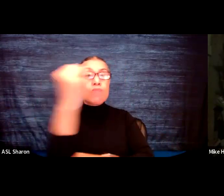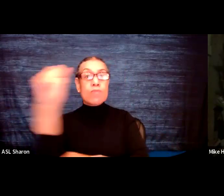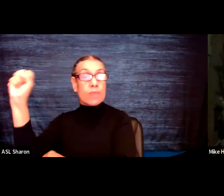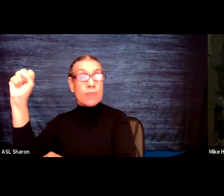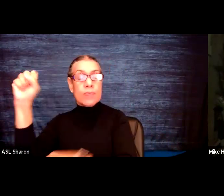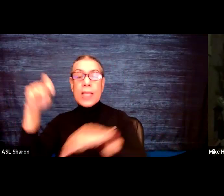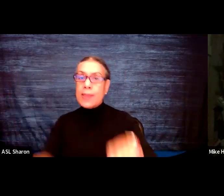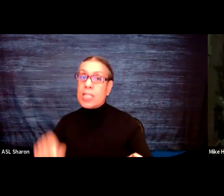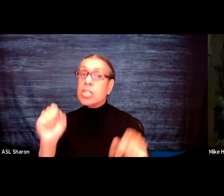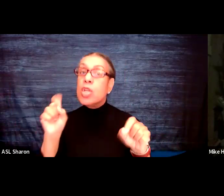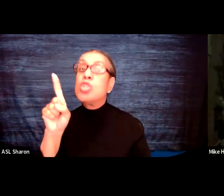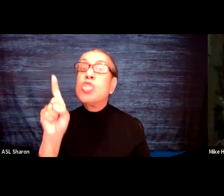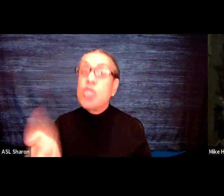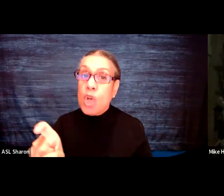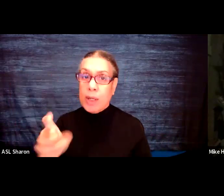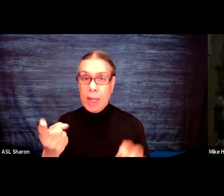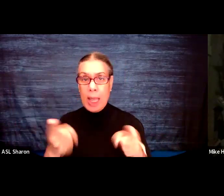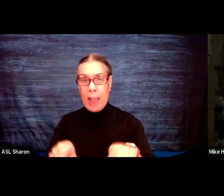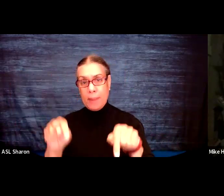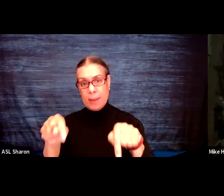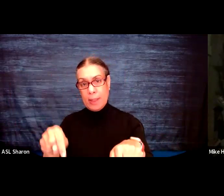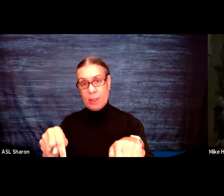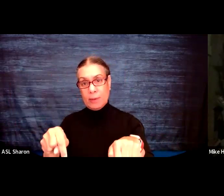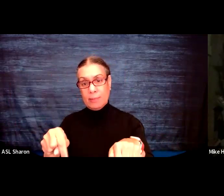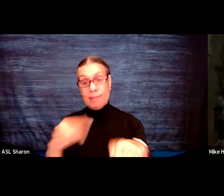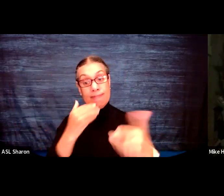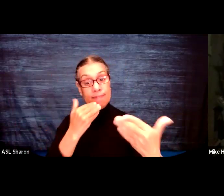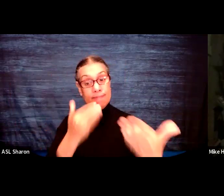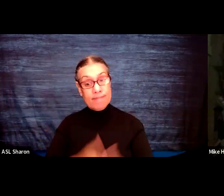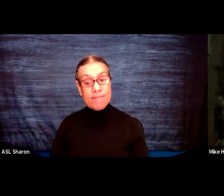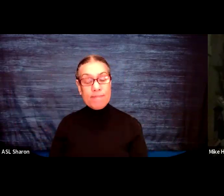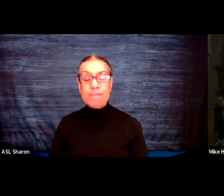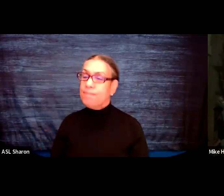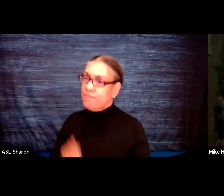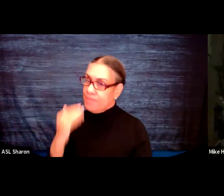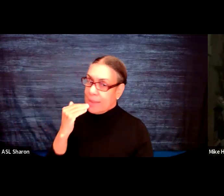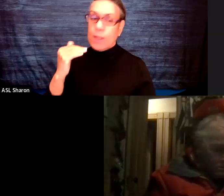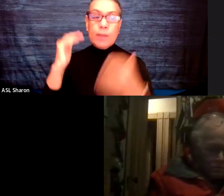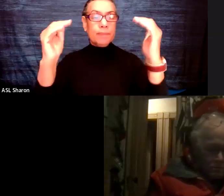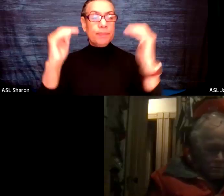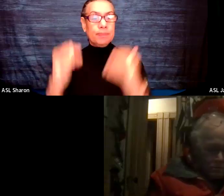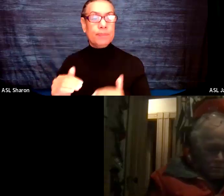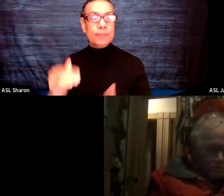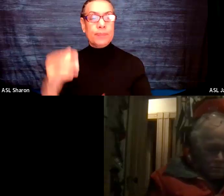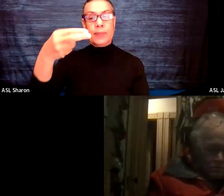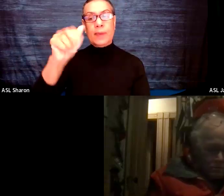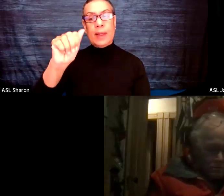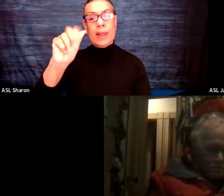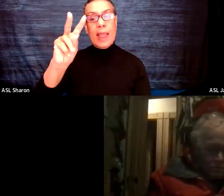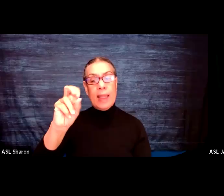This should happen here. Thank you. Thank you, Mr. Eichmann. Next speaker is Haven